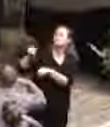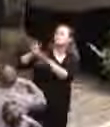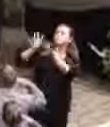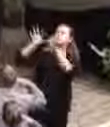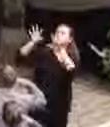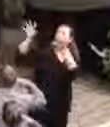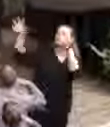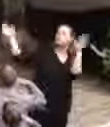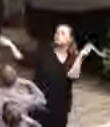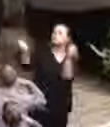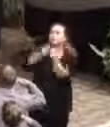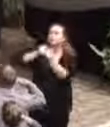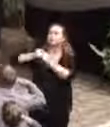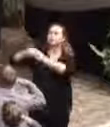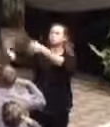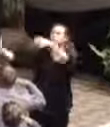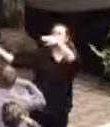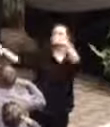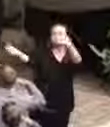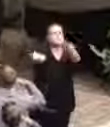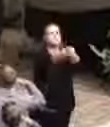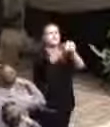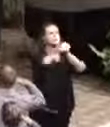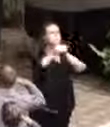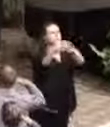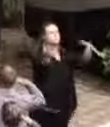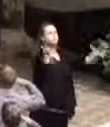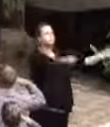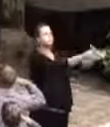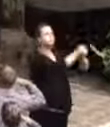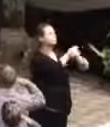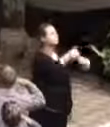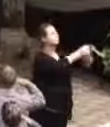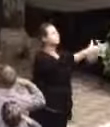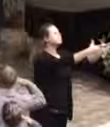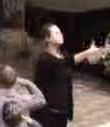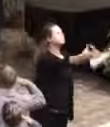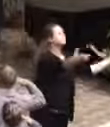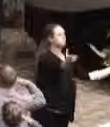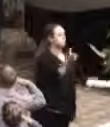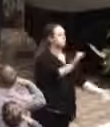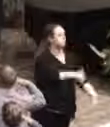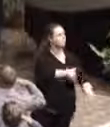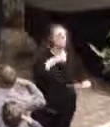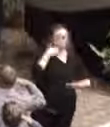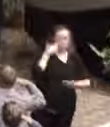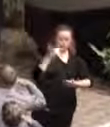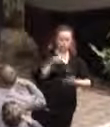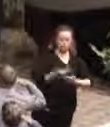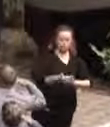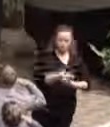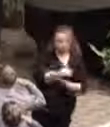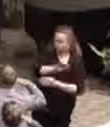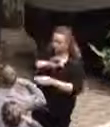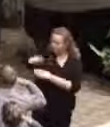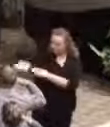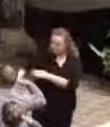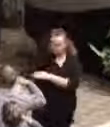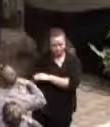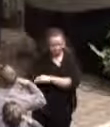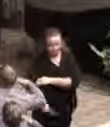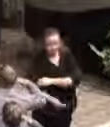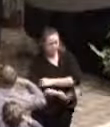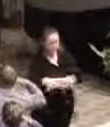glare, the bombs bursting in air, gave proof